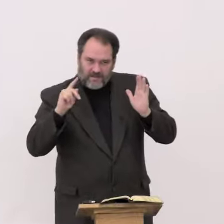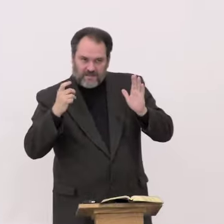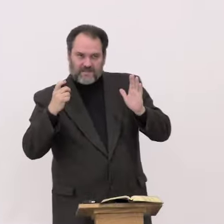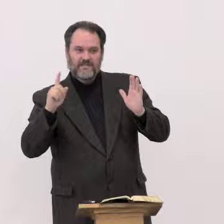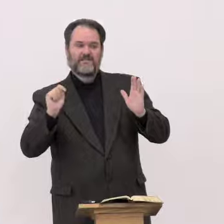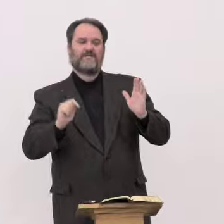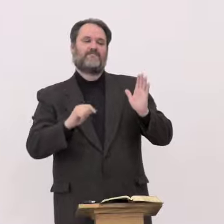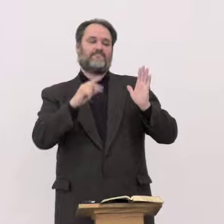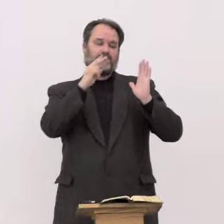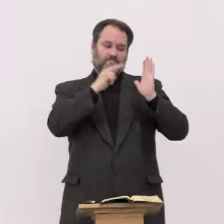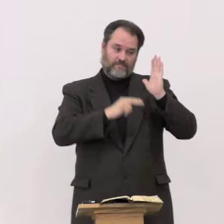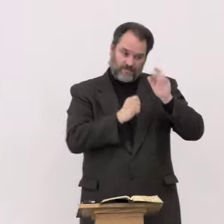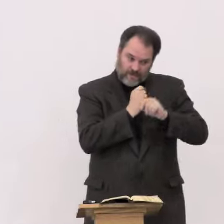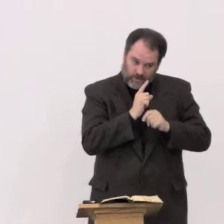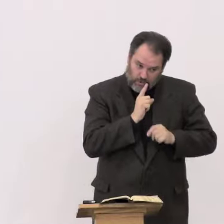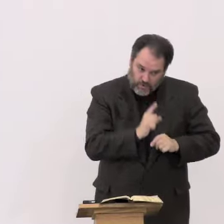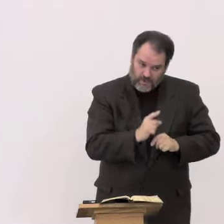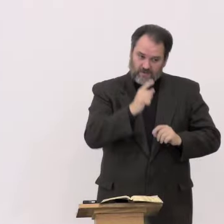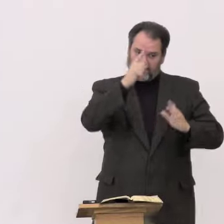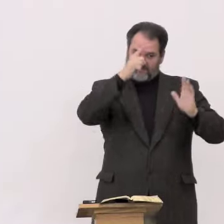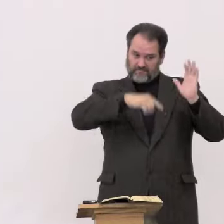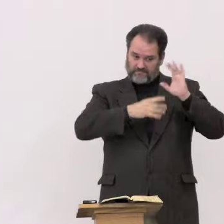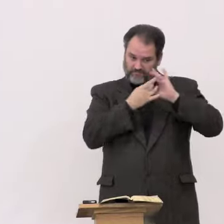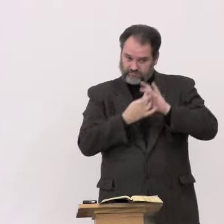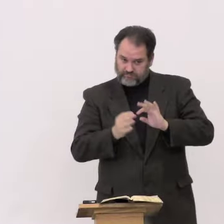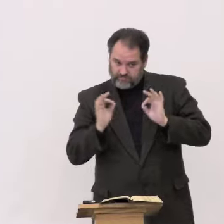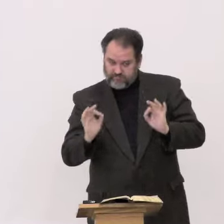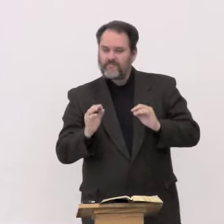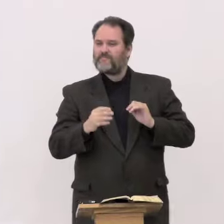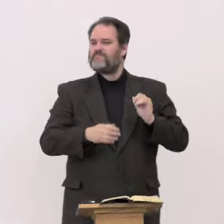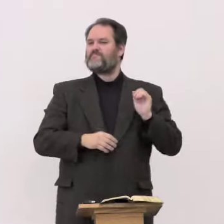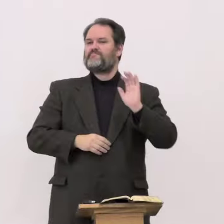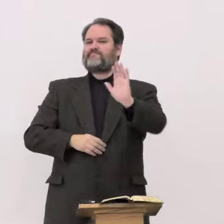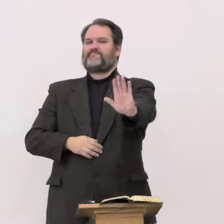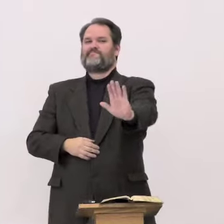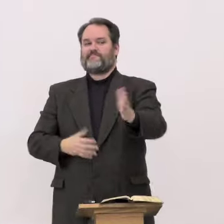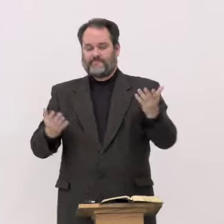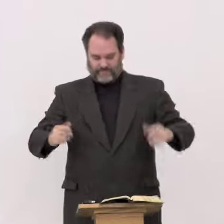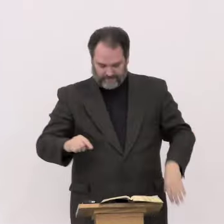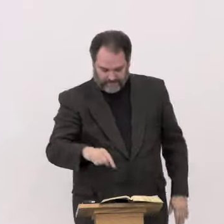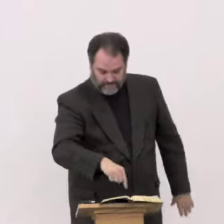very careful with the Bible. You can't just pick up one little verse and use it. Look through the context,